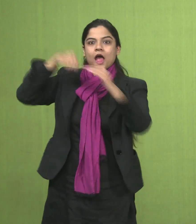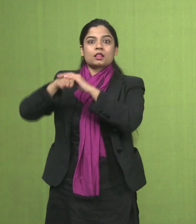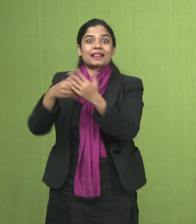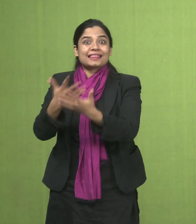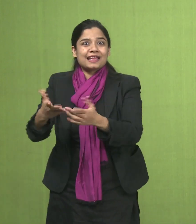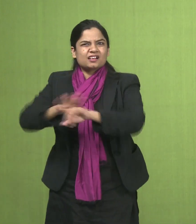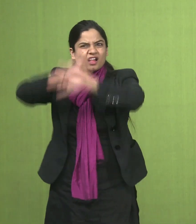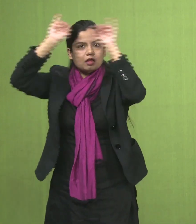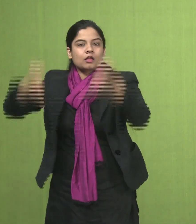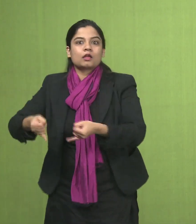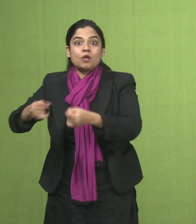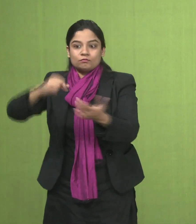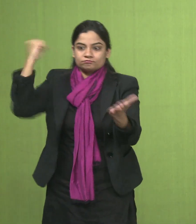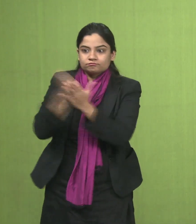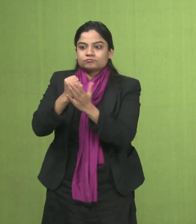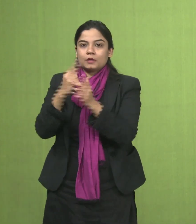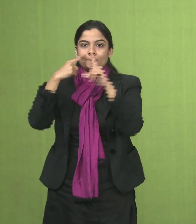One is selling a copy of a popular brand name,